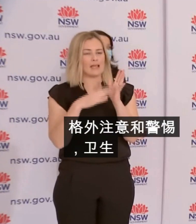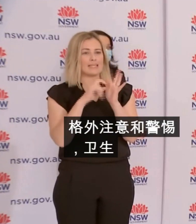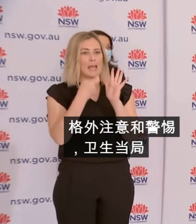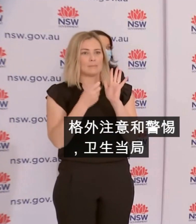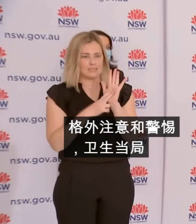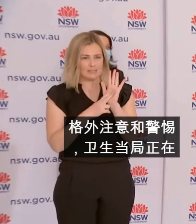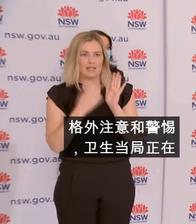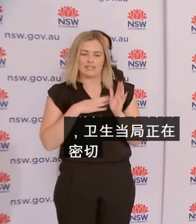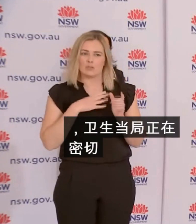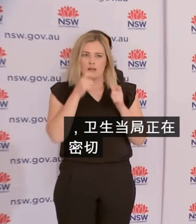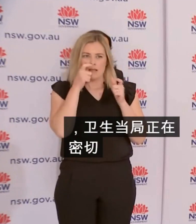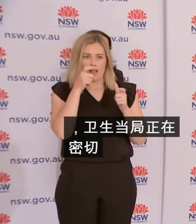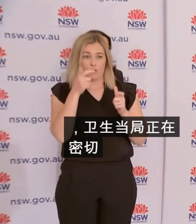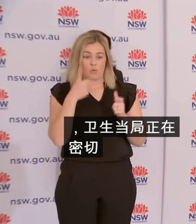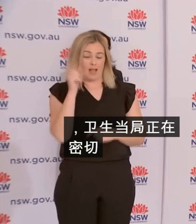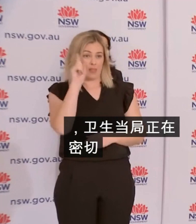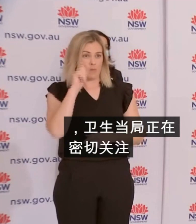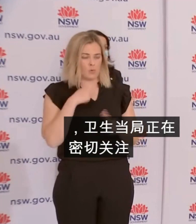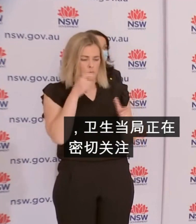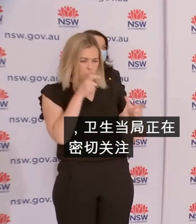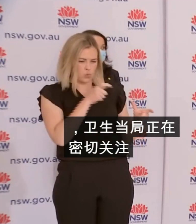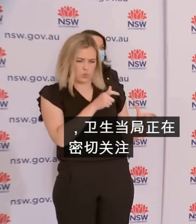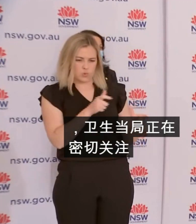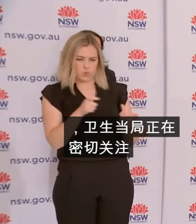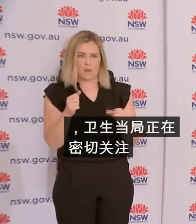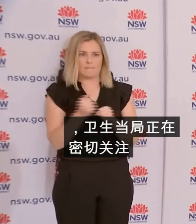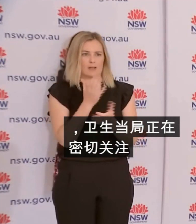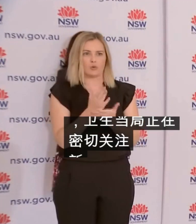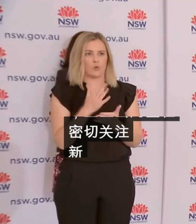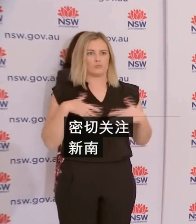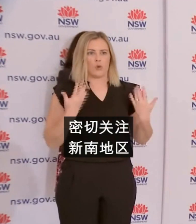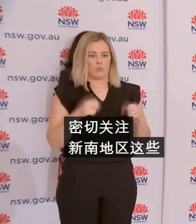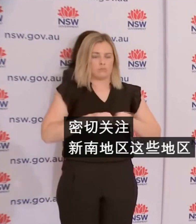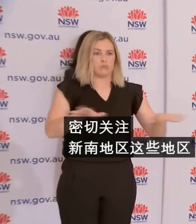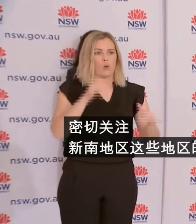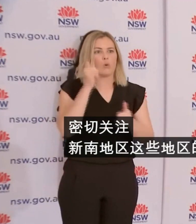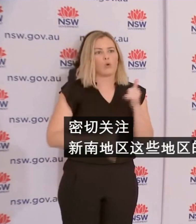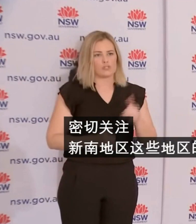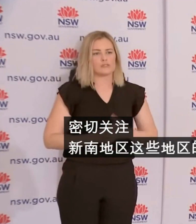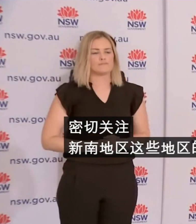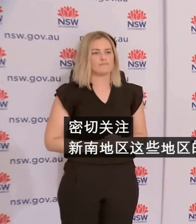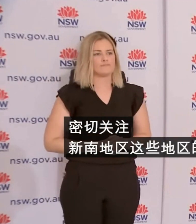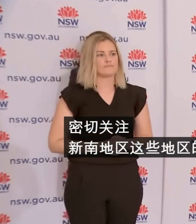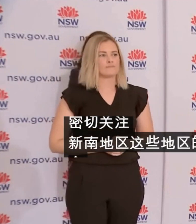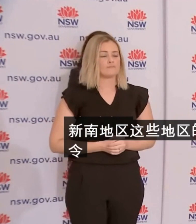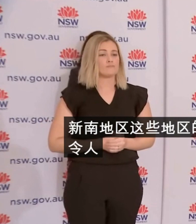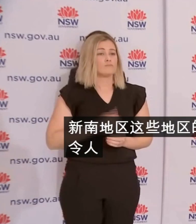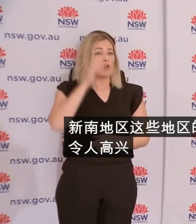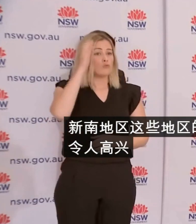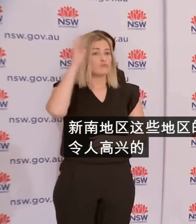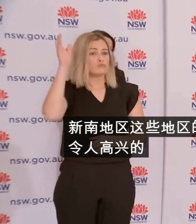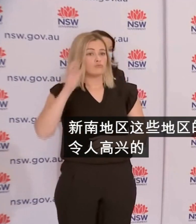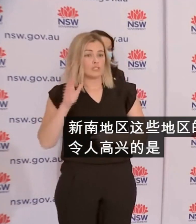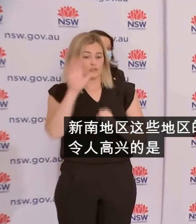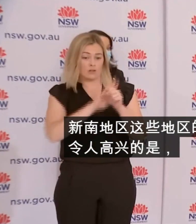health authorities are watching the cases in those areas very closely. In terms of regional New South Wales,